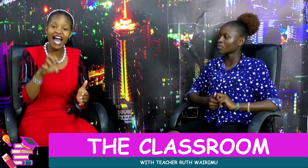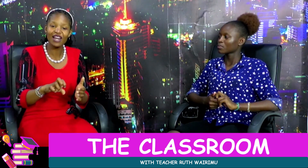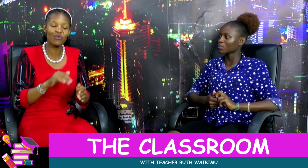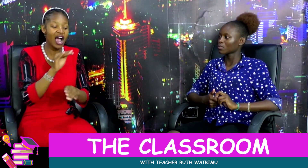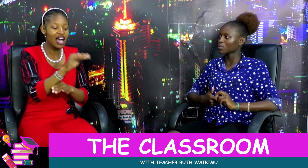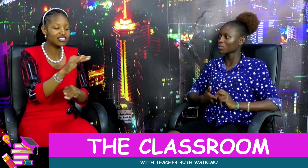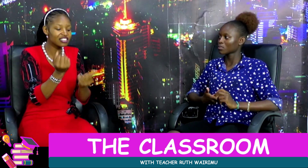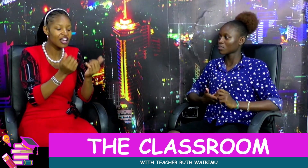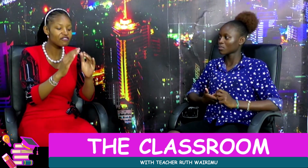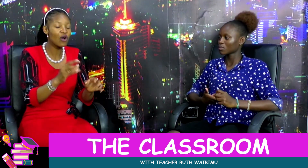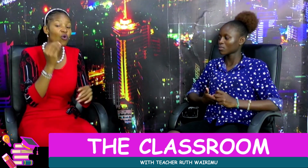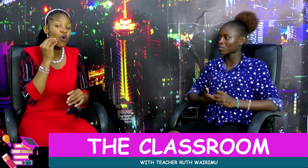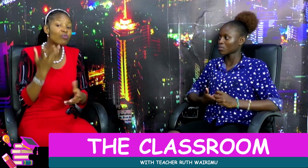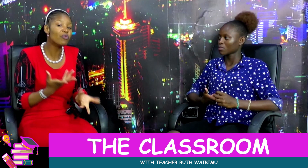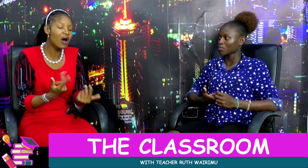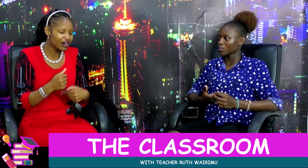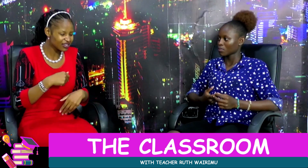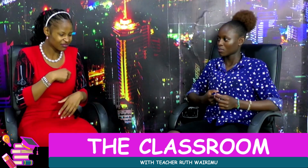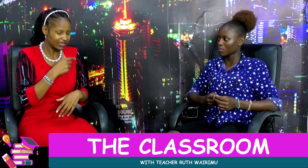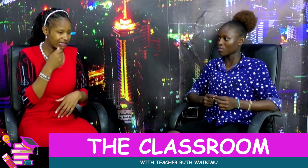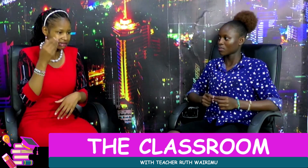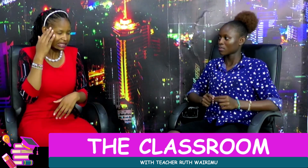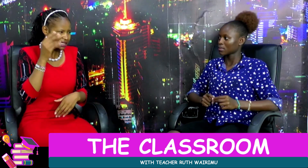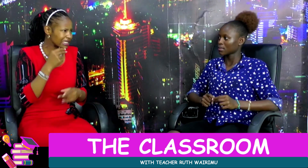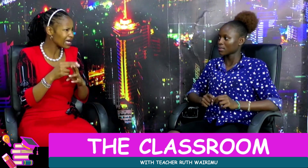even join a team or a driver or someone